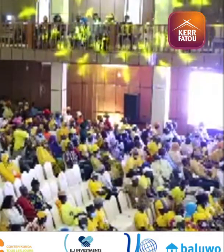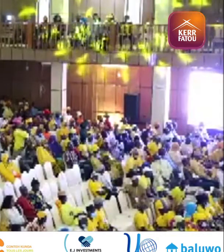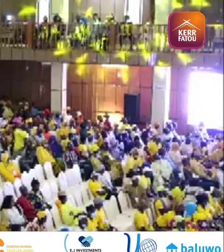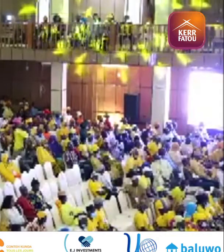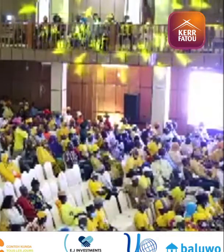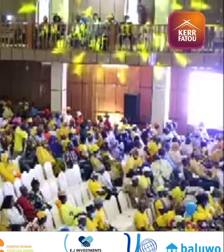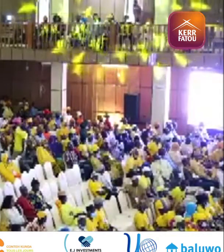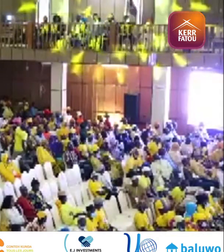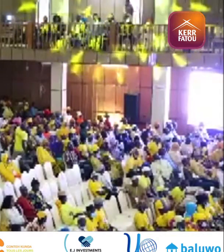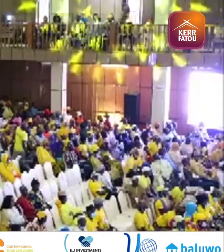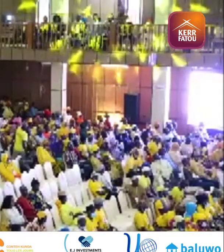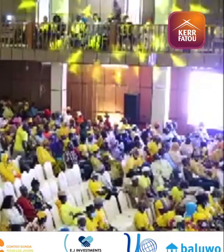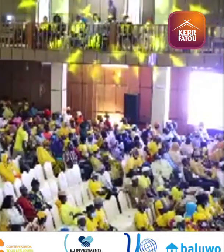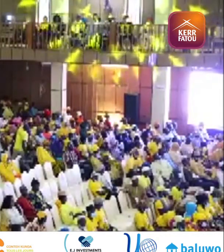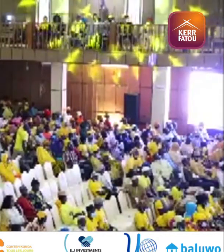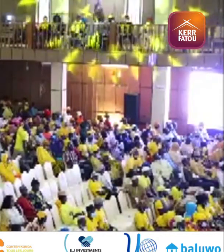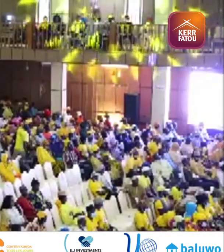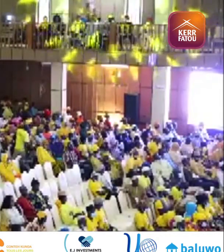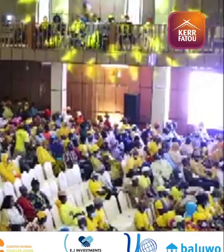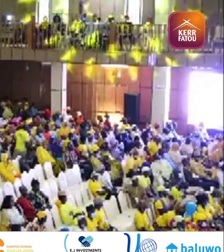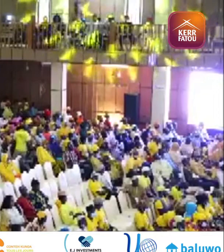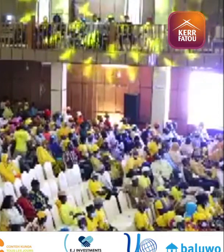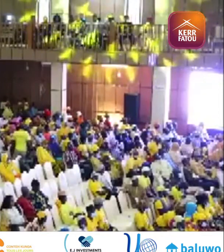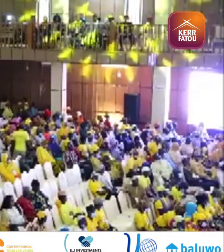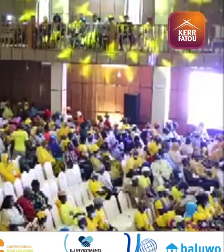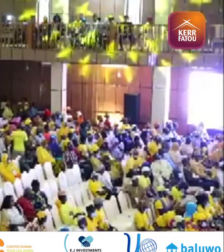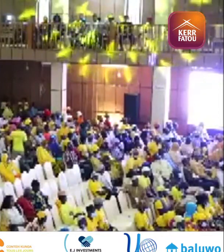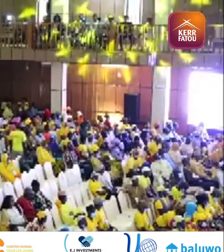go back a bit and give you a little background